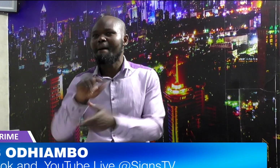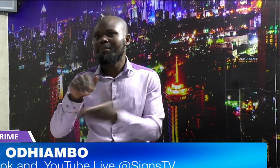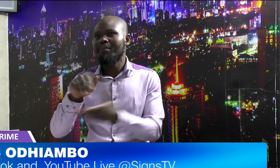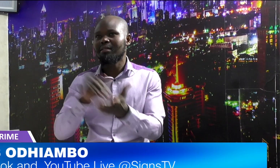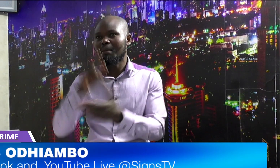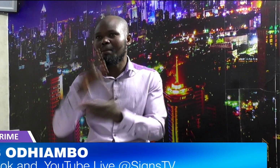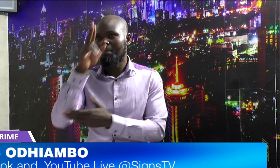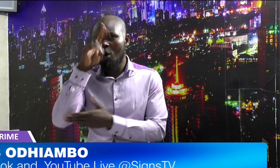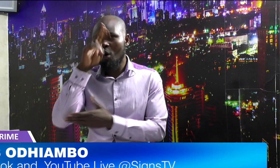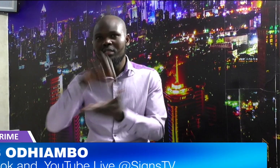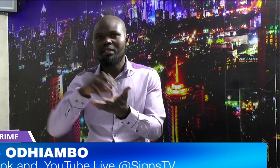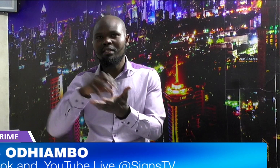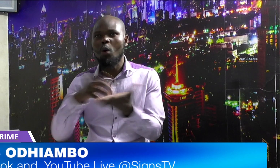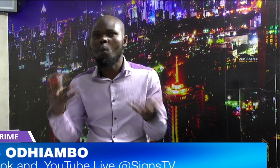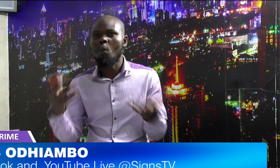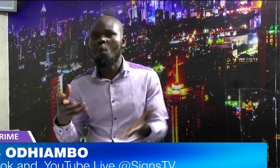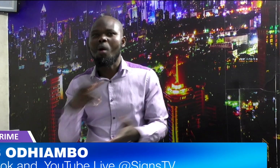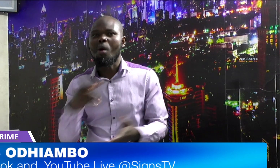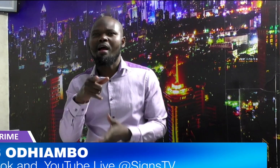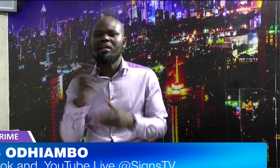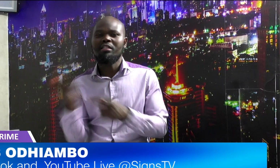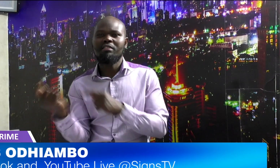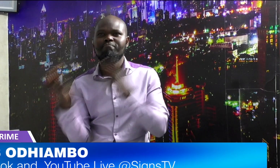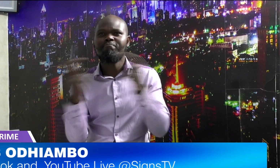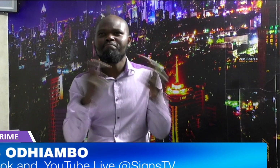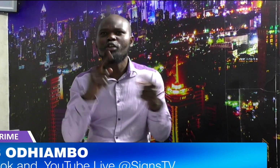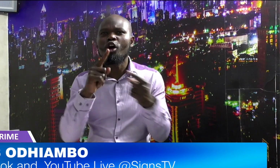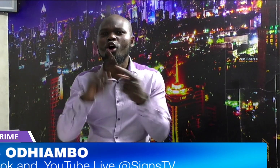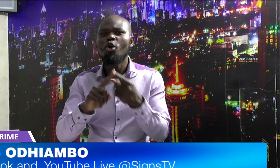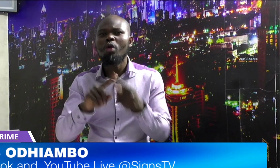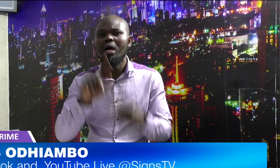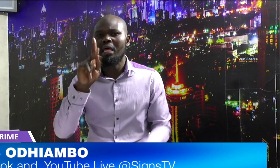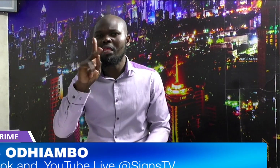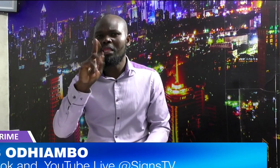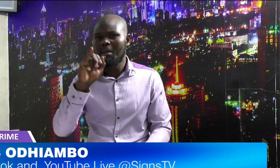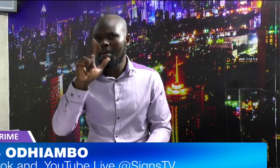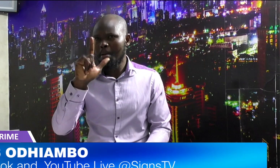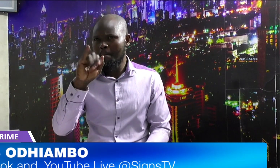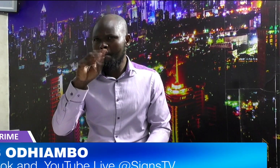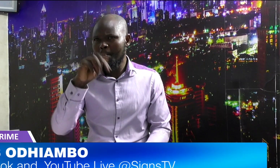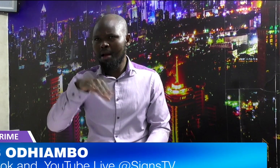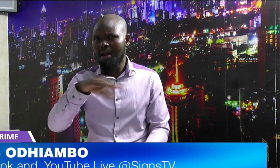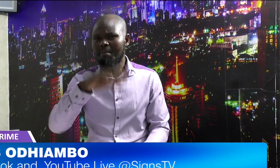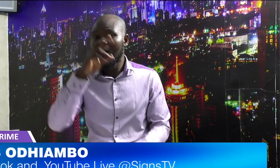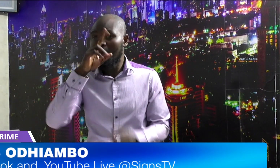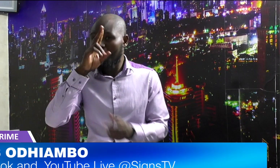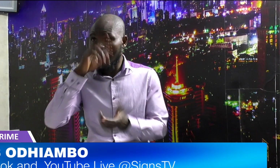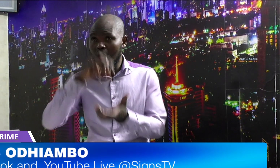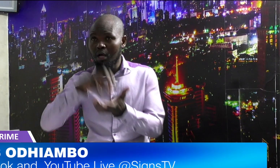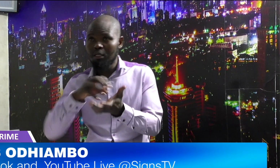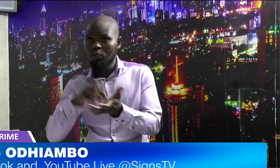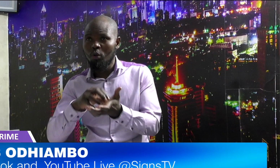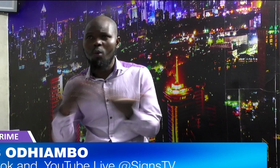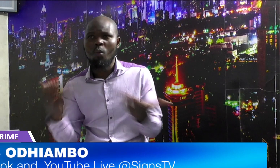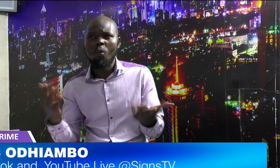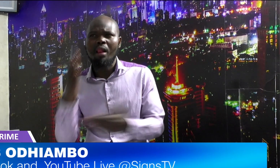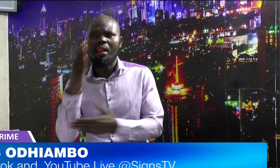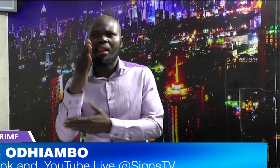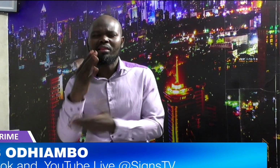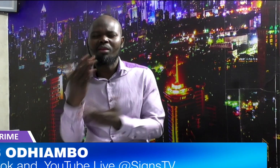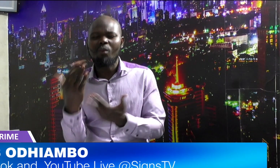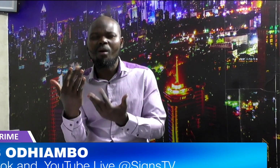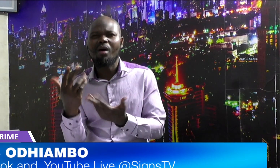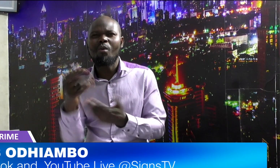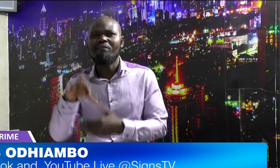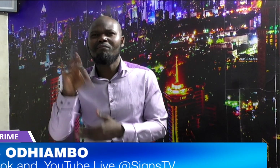The 2 officers underwent questioning at the Integrity Center Police Station and were subsequently transported to